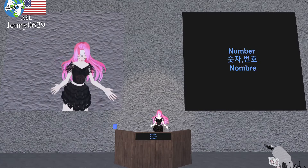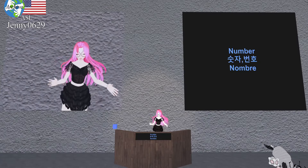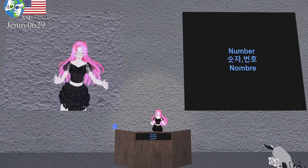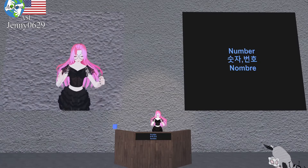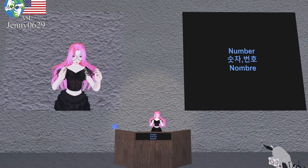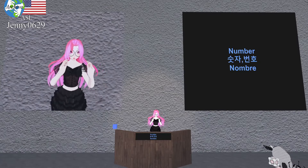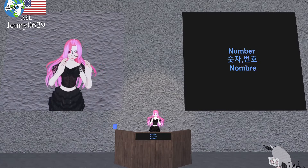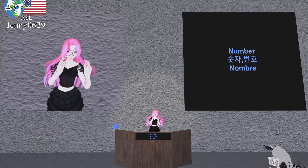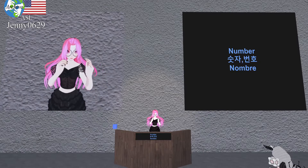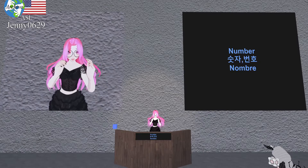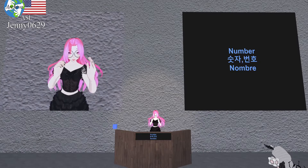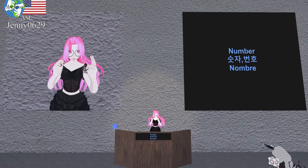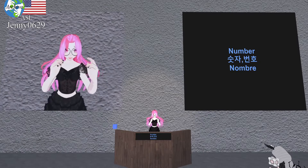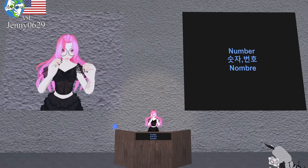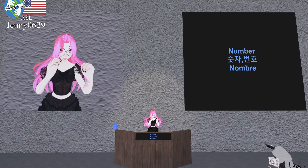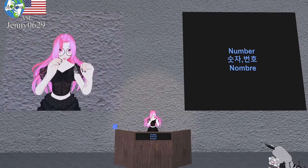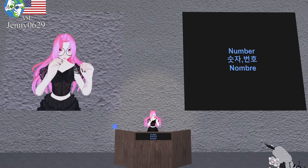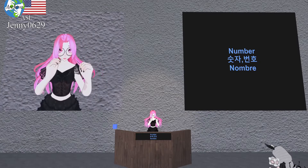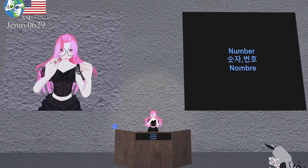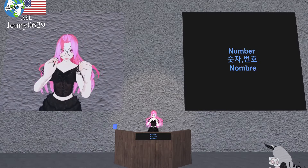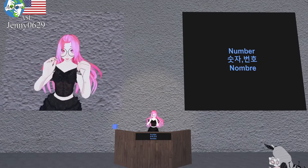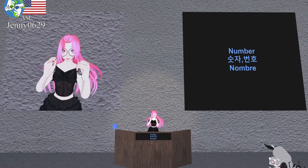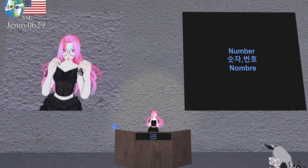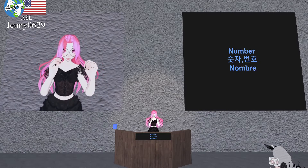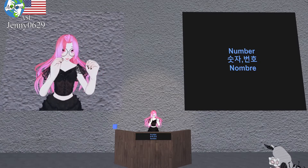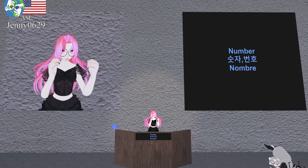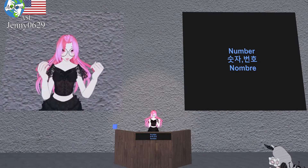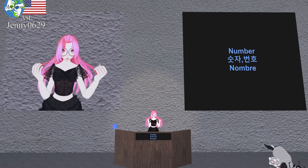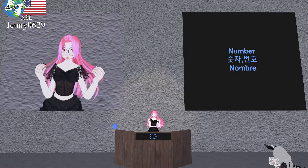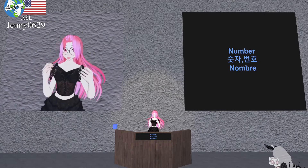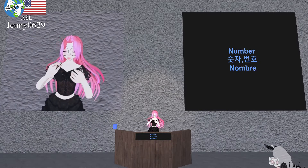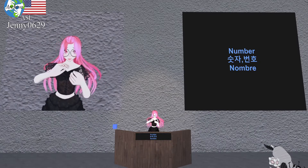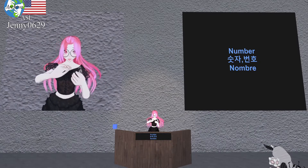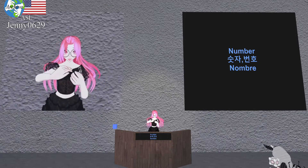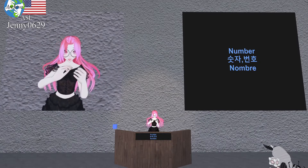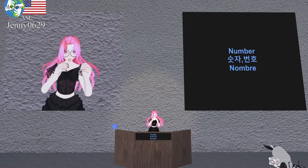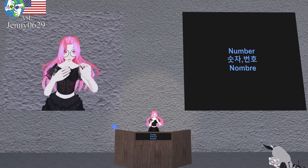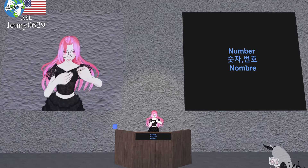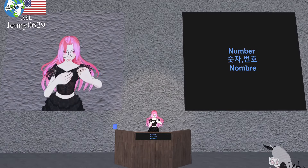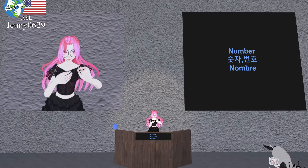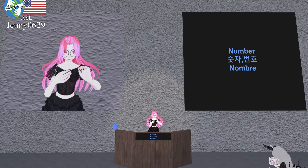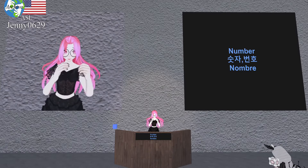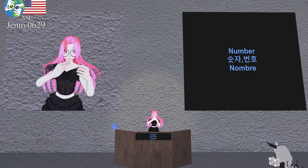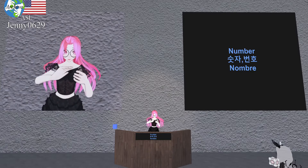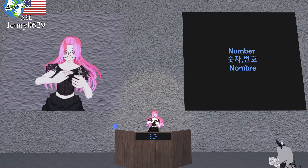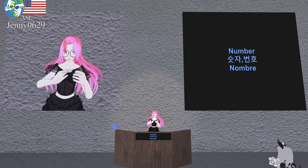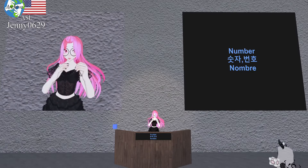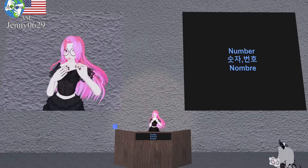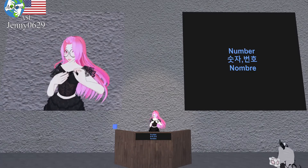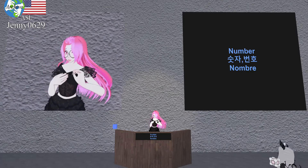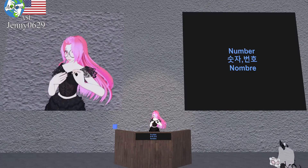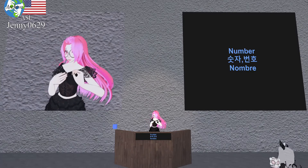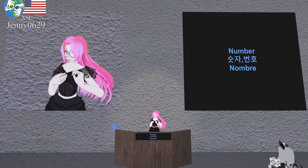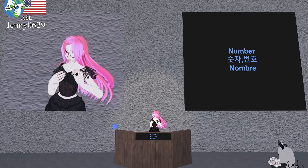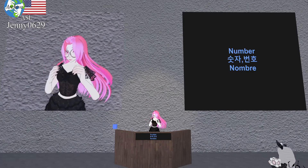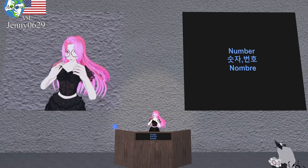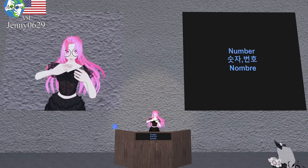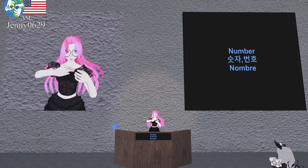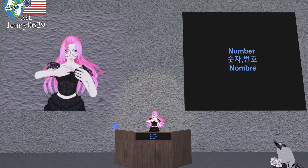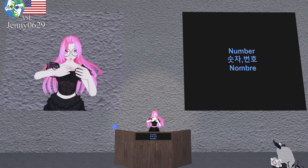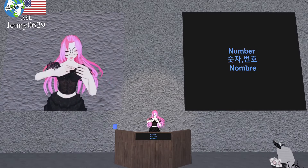Okay, number. You're gonna have those same flattened O hands, and you're gonna go like this.